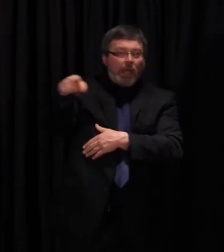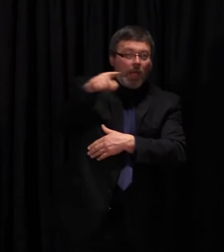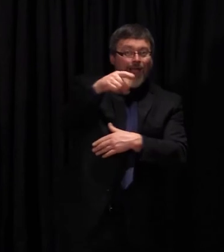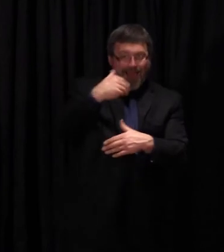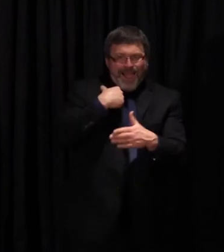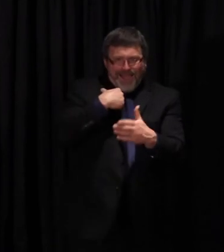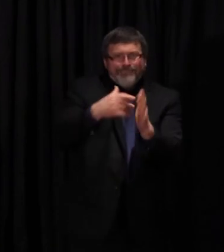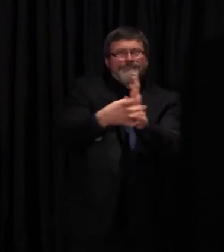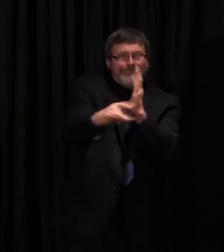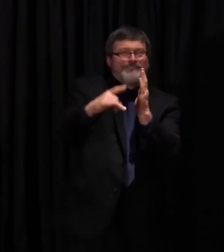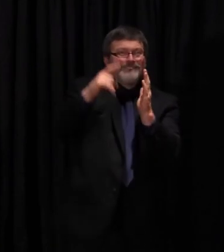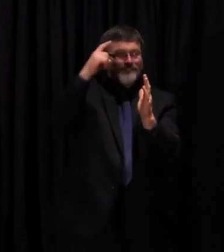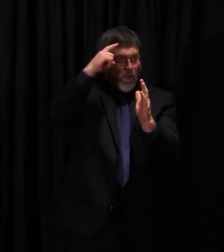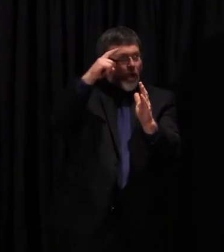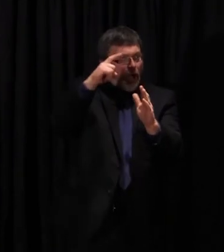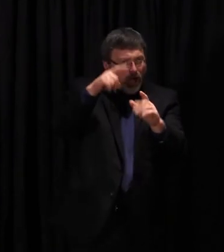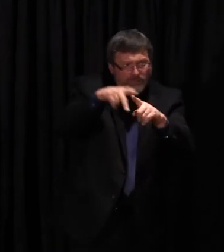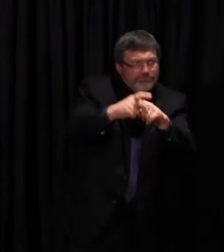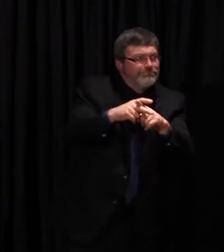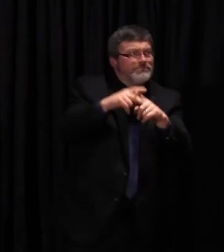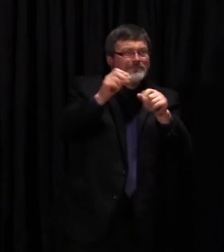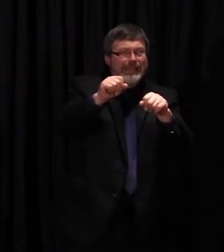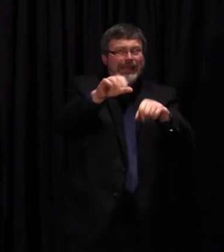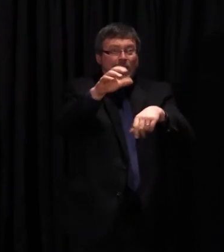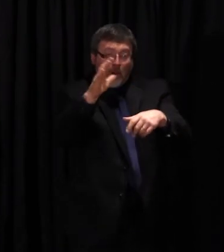lucrative career or a business of their own.